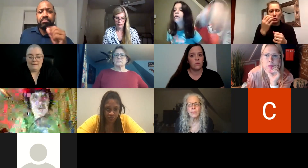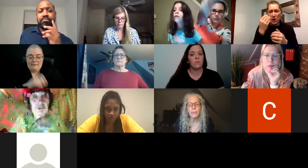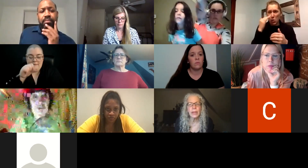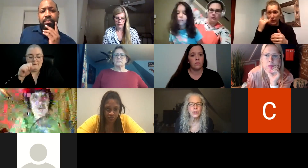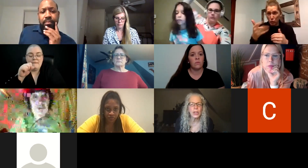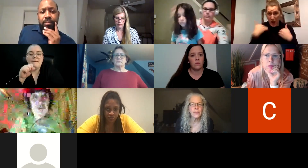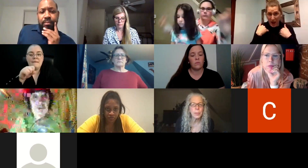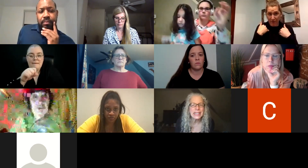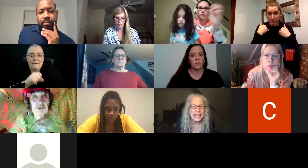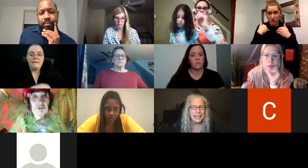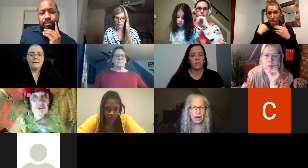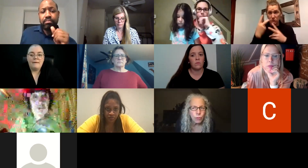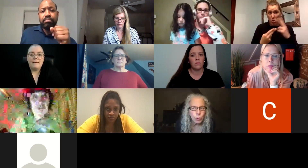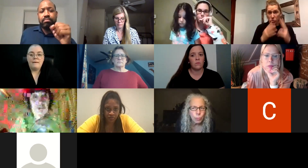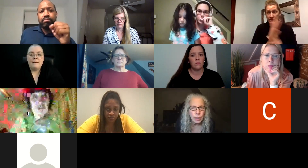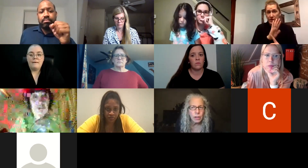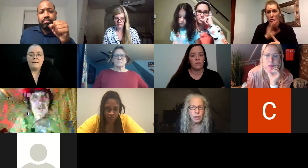make sure that everybody's in that group,